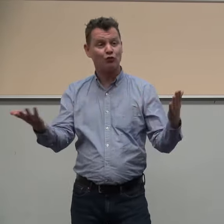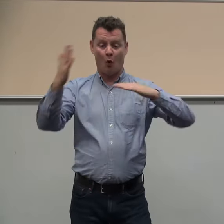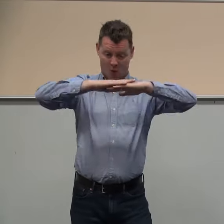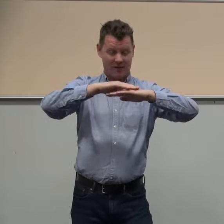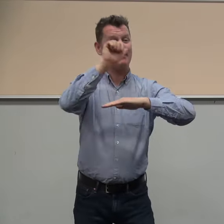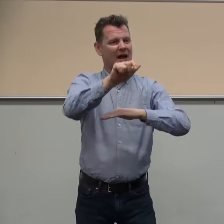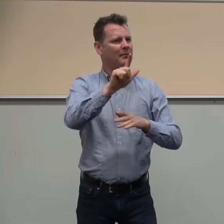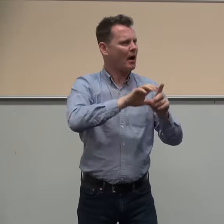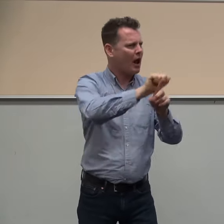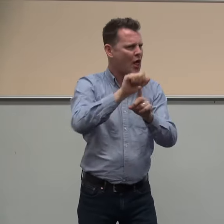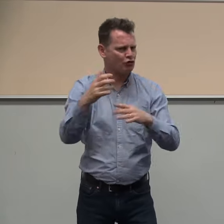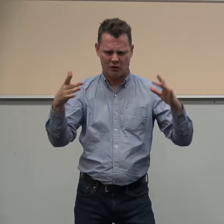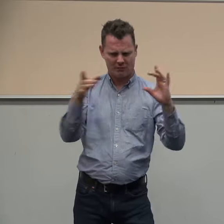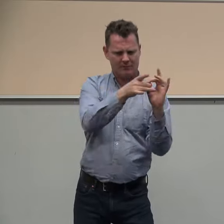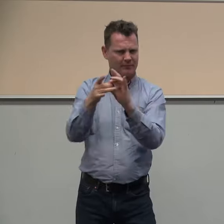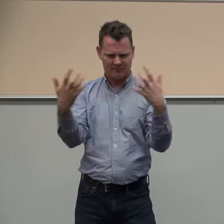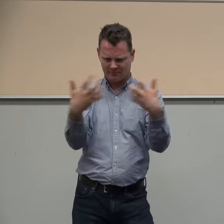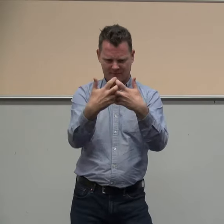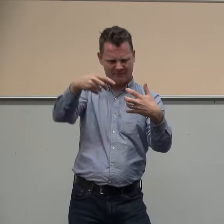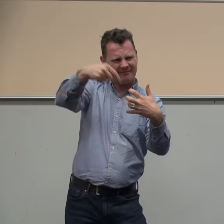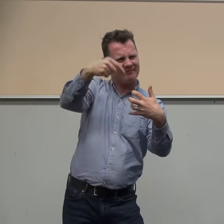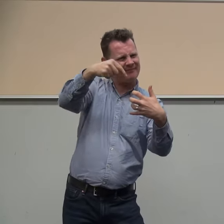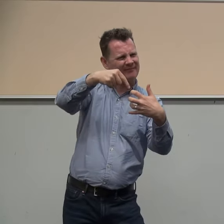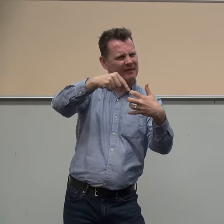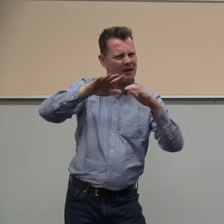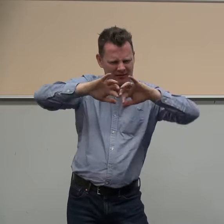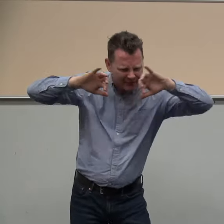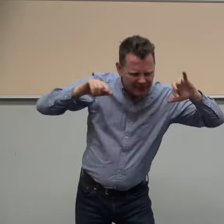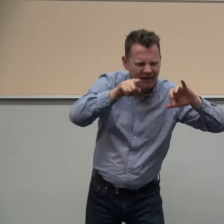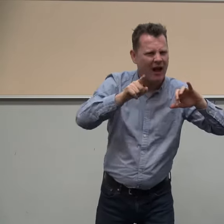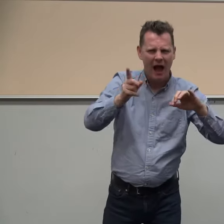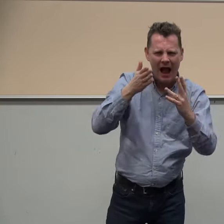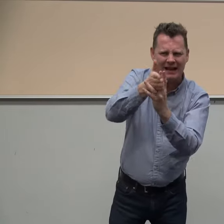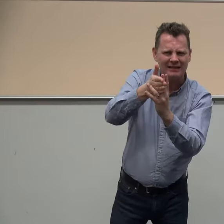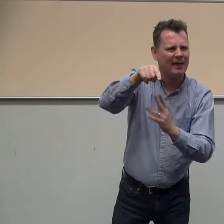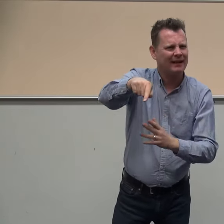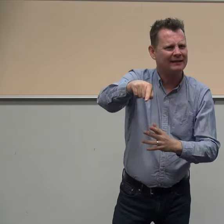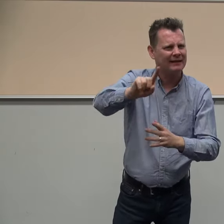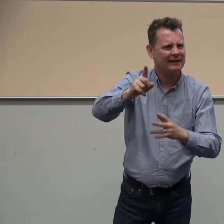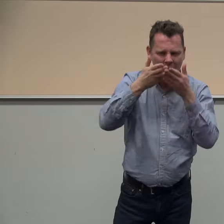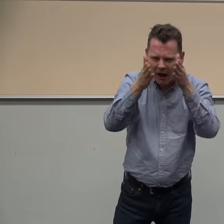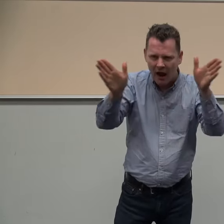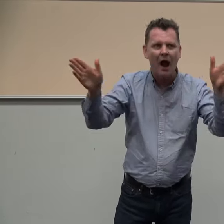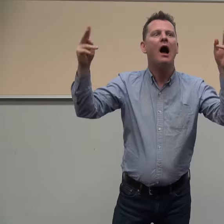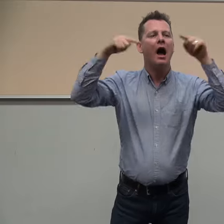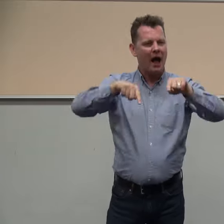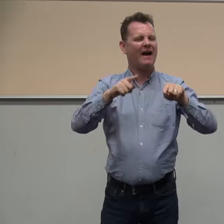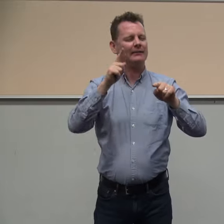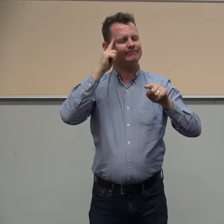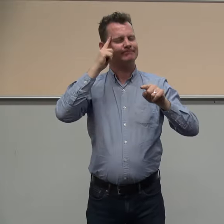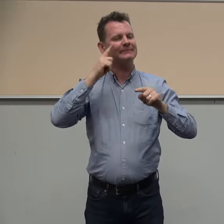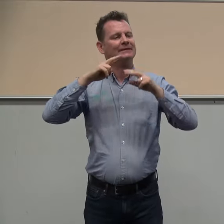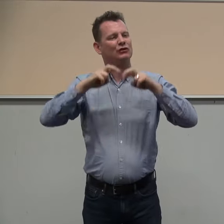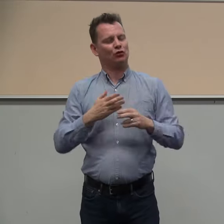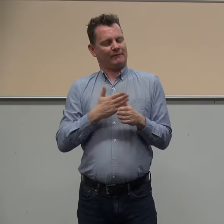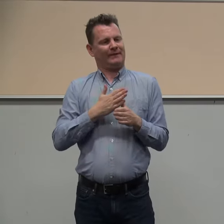look at accessibility more widely, which brought me into this research into sign language interpretive performances. So